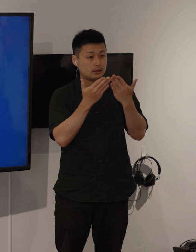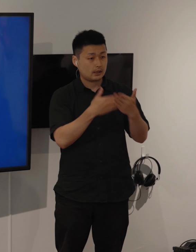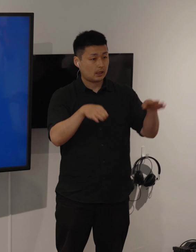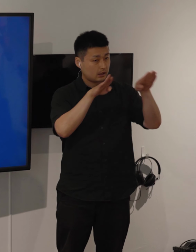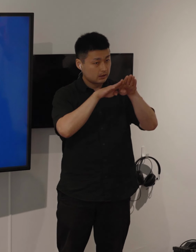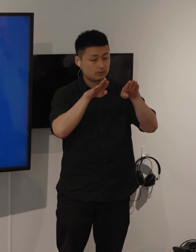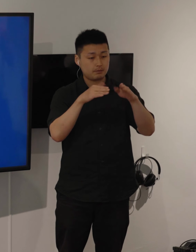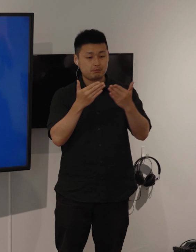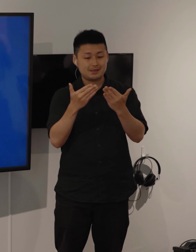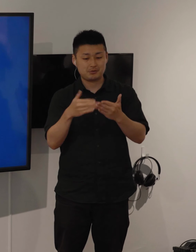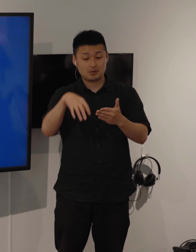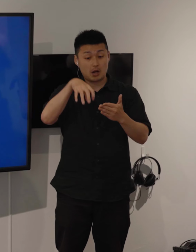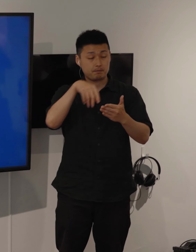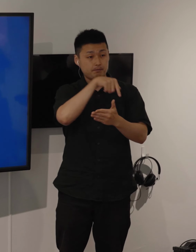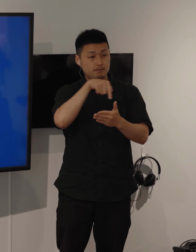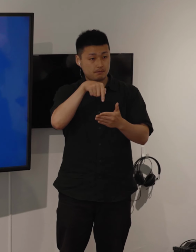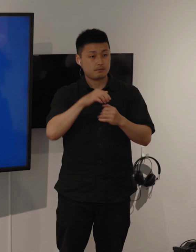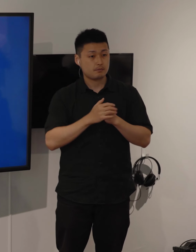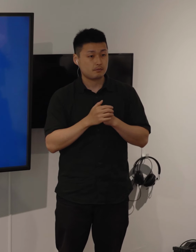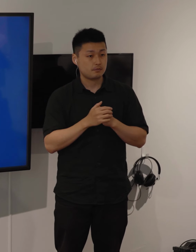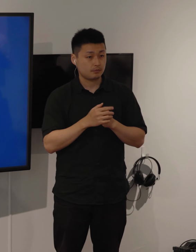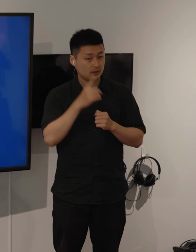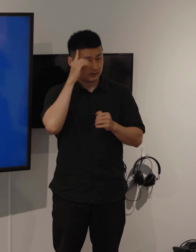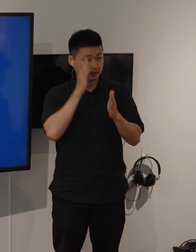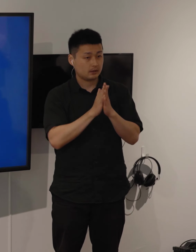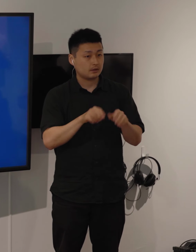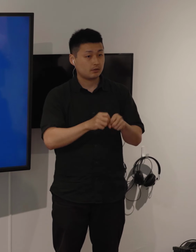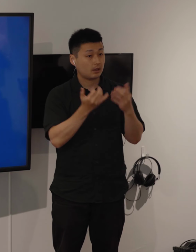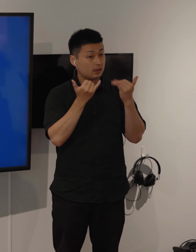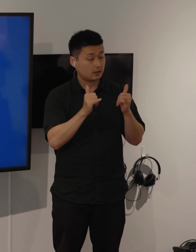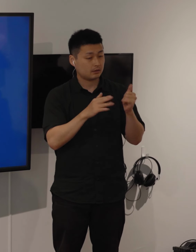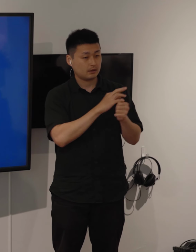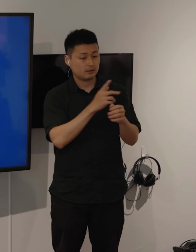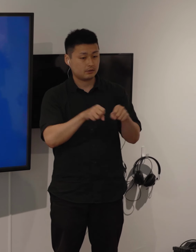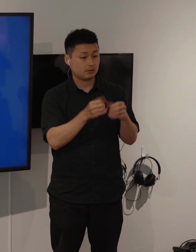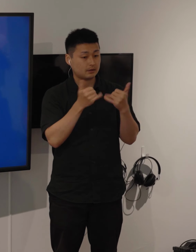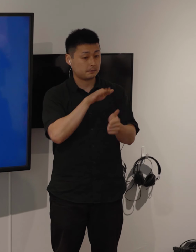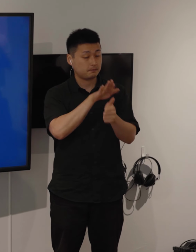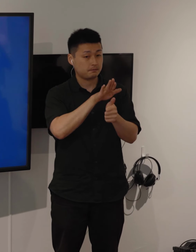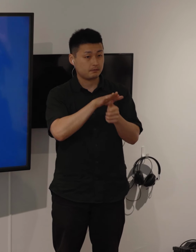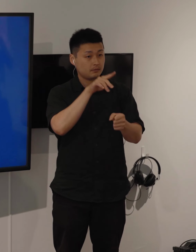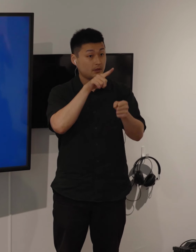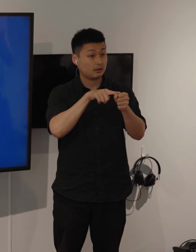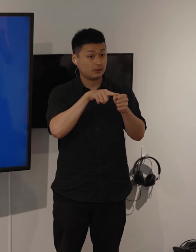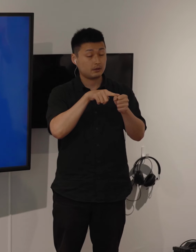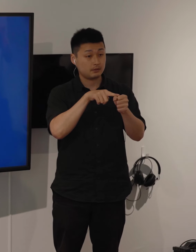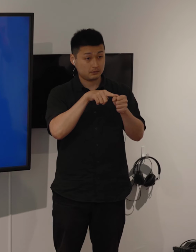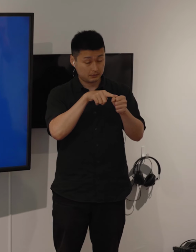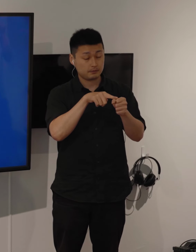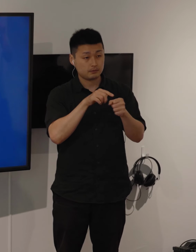and neurodivergent artists. And that's gone out to all the visual arts organisations, all the big museums and